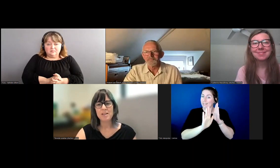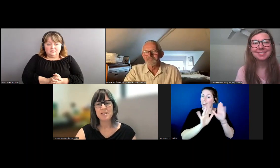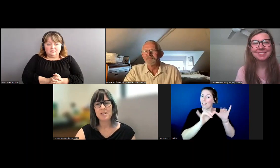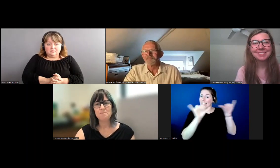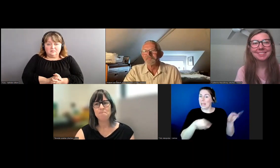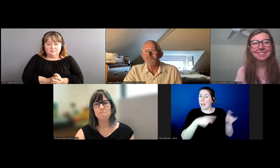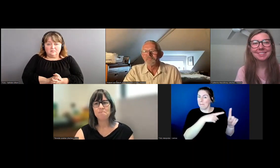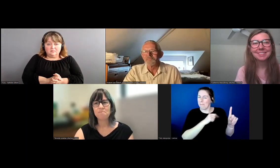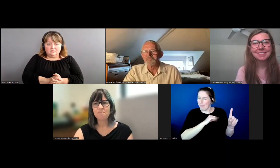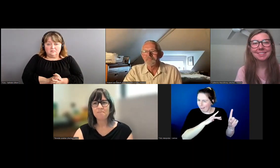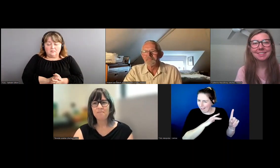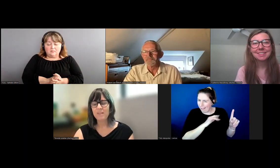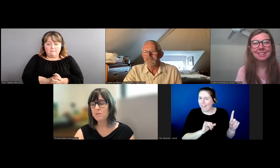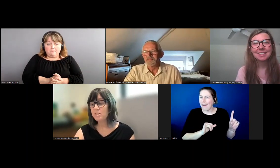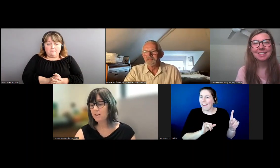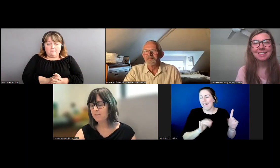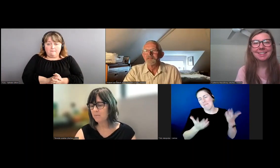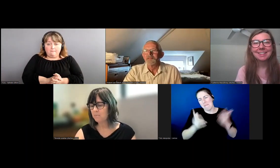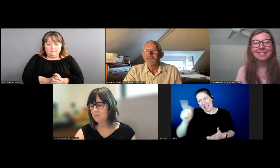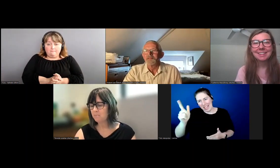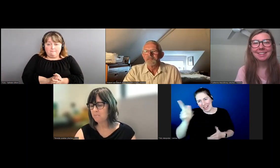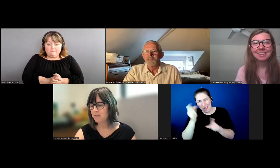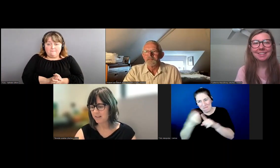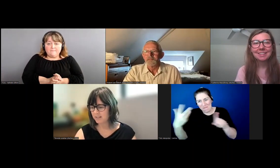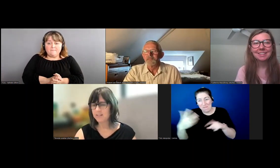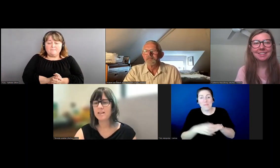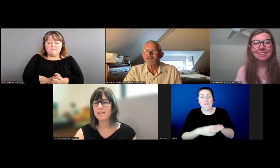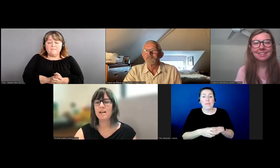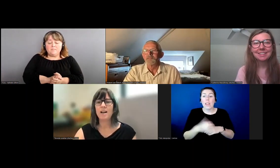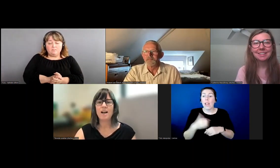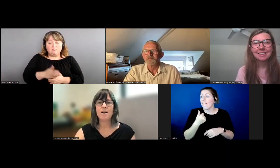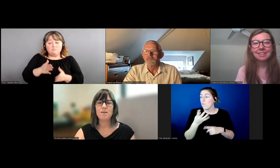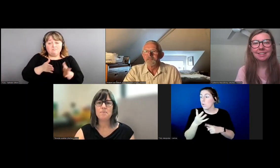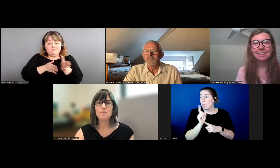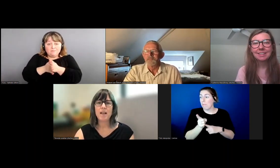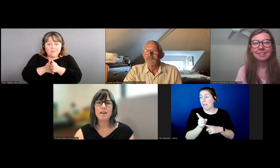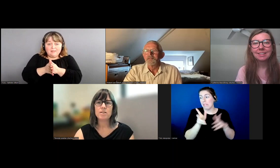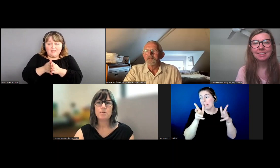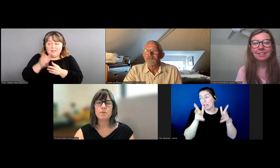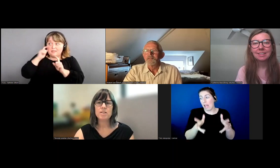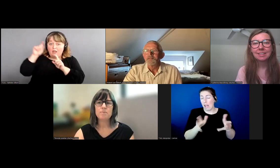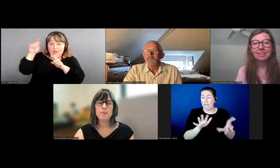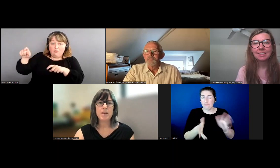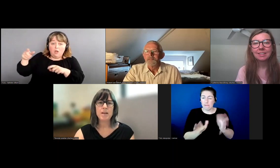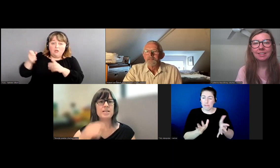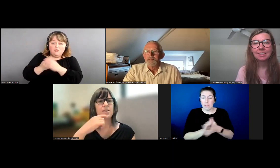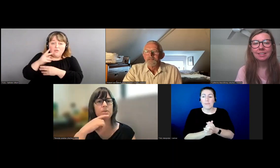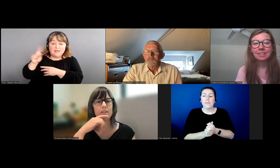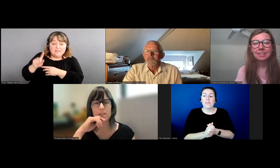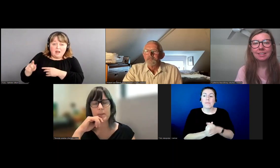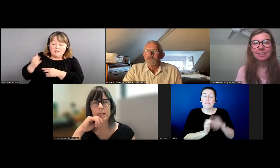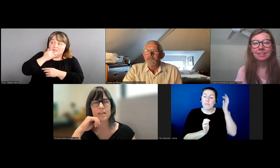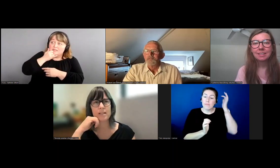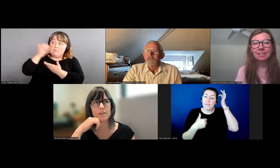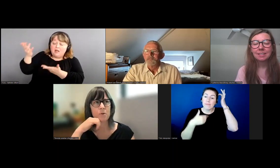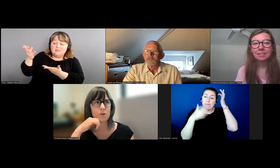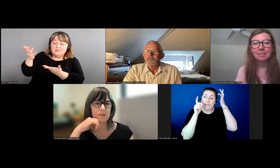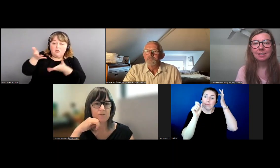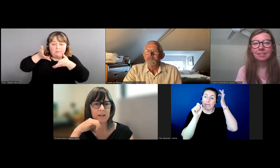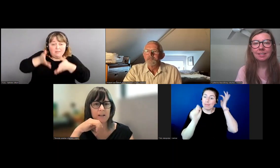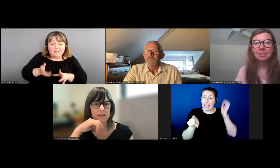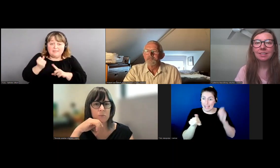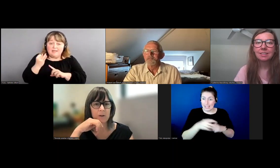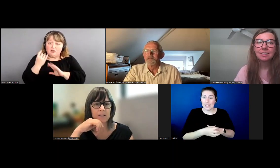but we do have a couple more minutes. And I just wanted to maybe ask you a little bit, because it's important